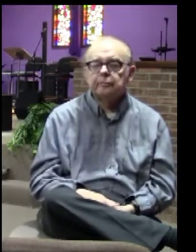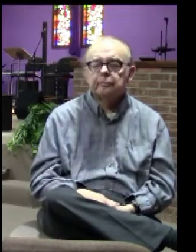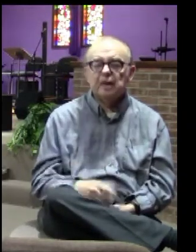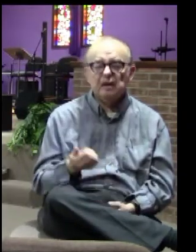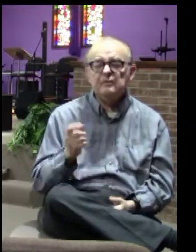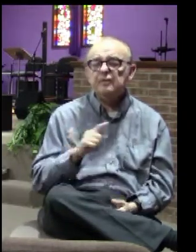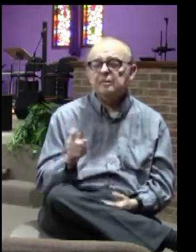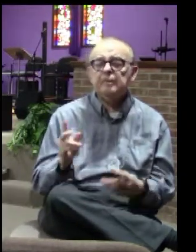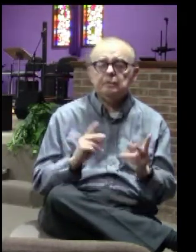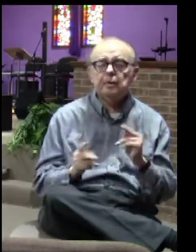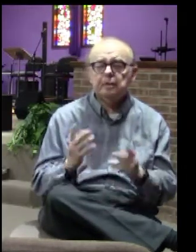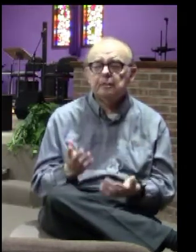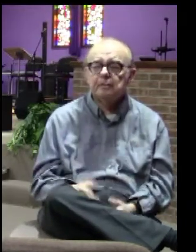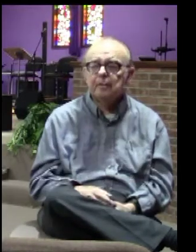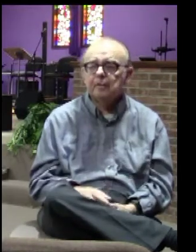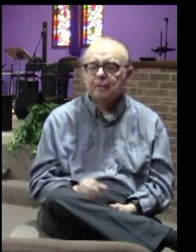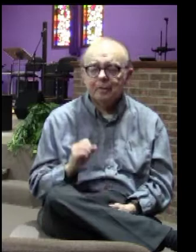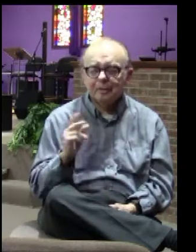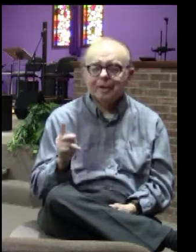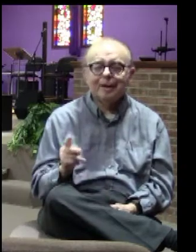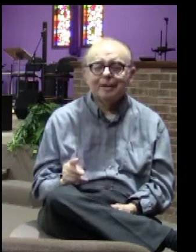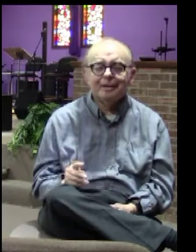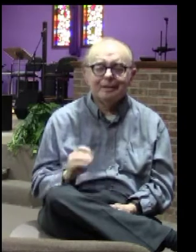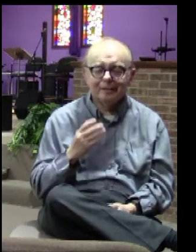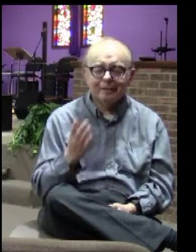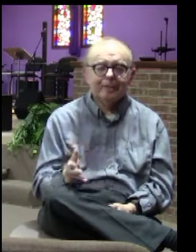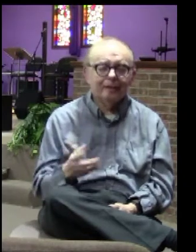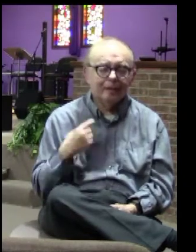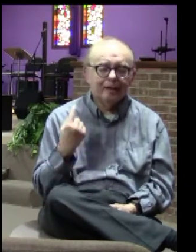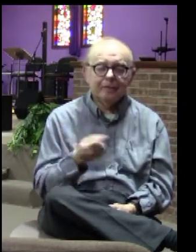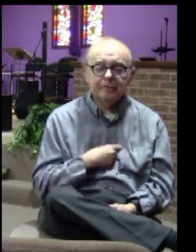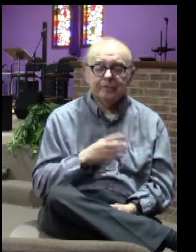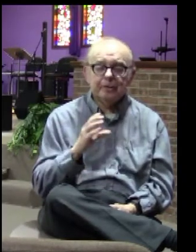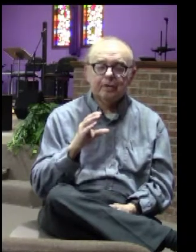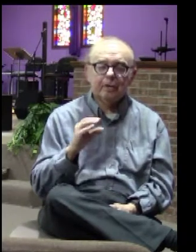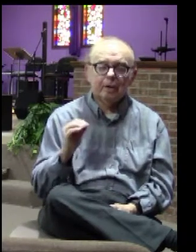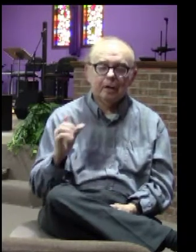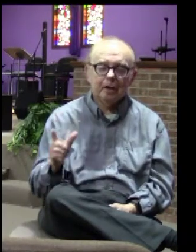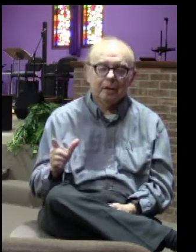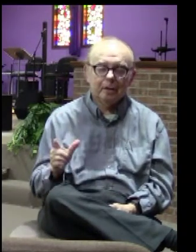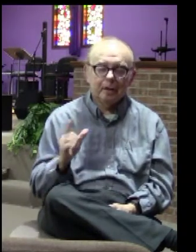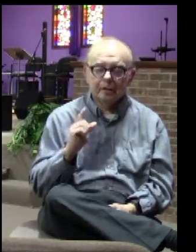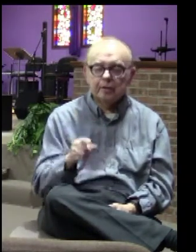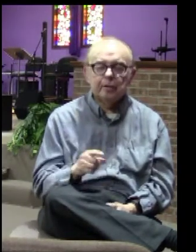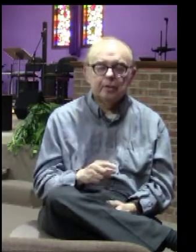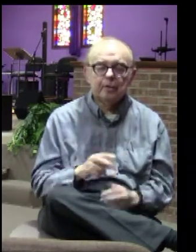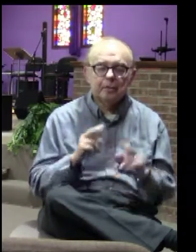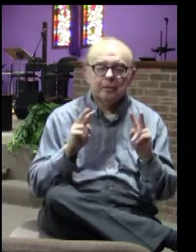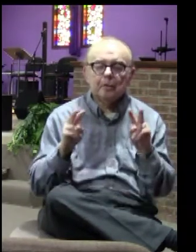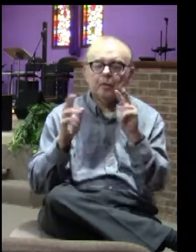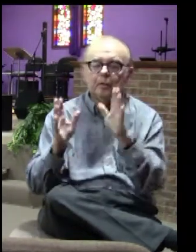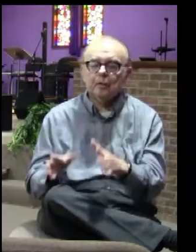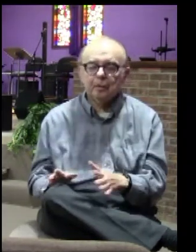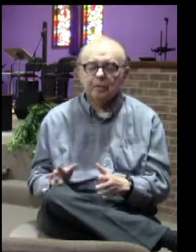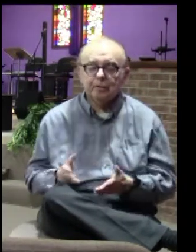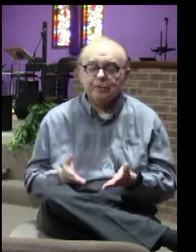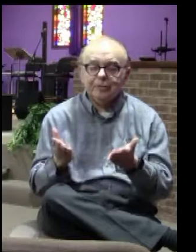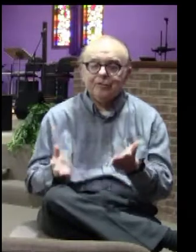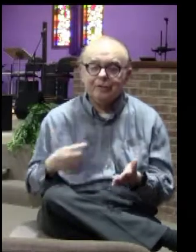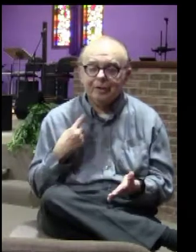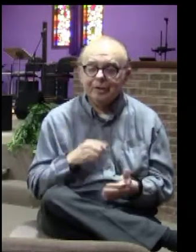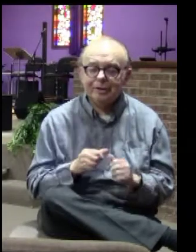A few of us? All right. The rest of y'all were cool because you were the spectators that was out there cheering us